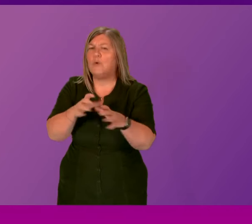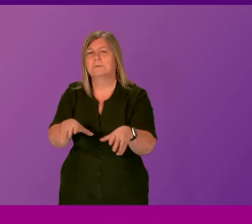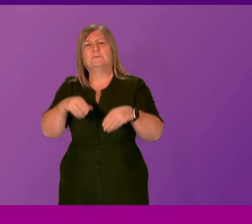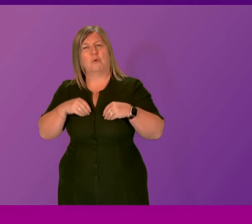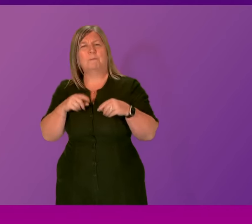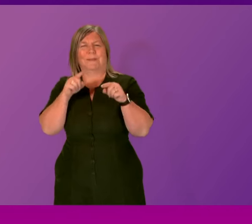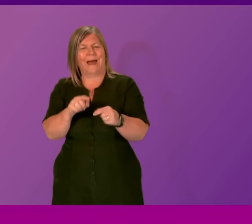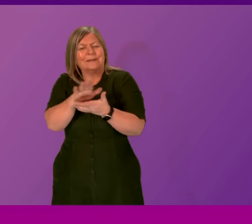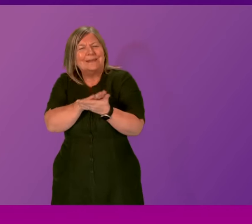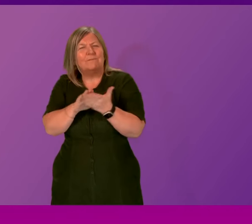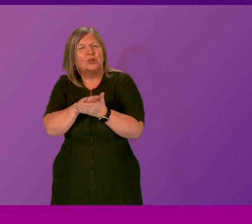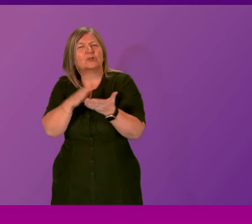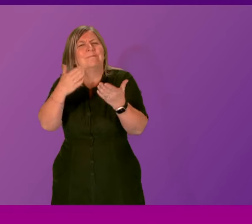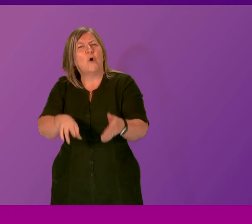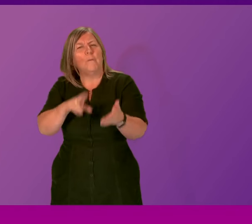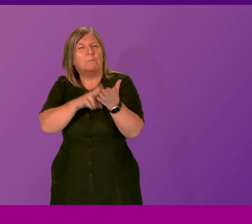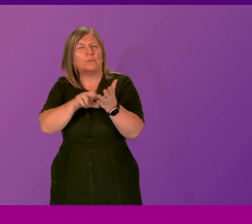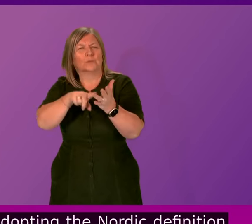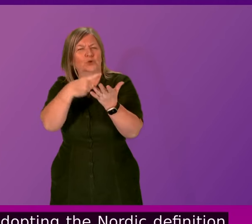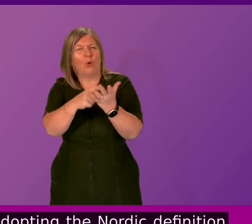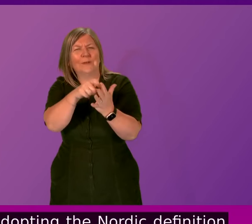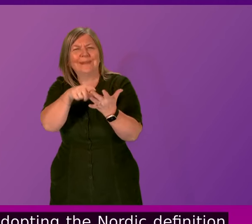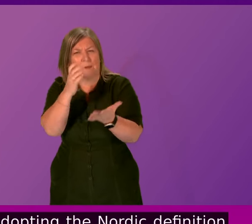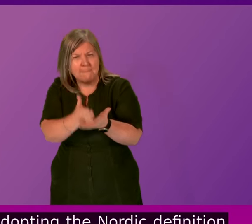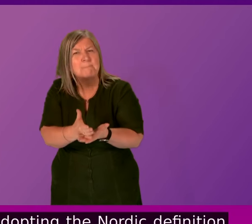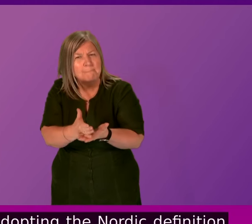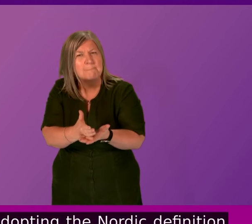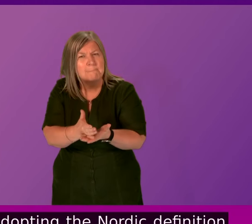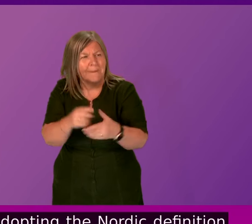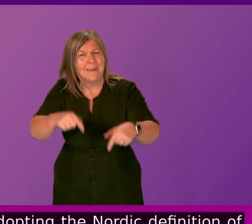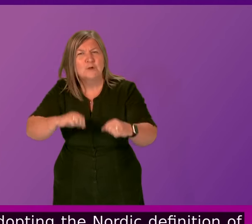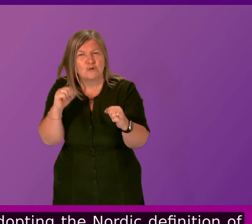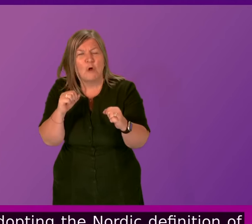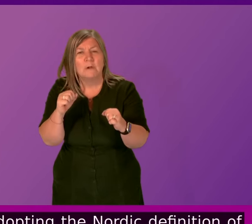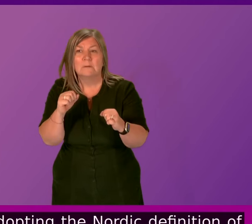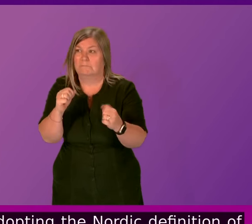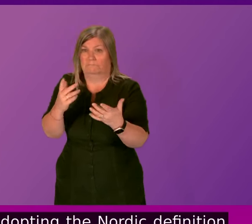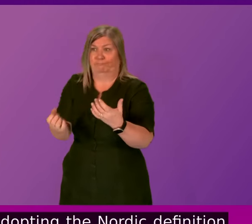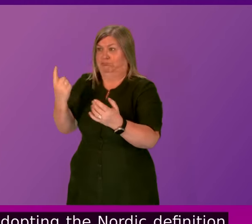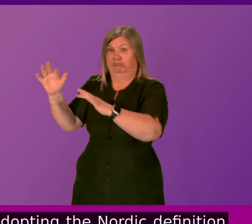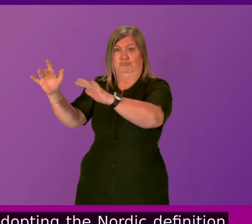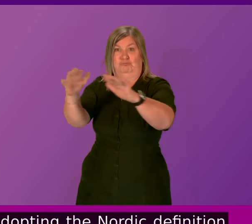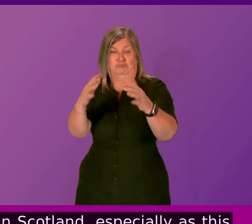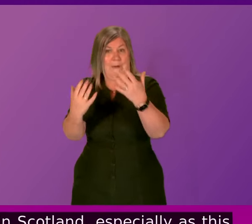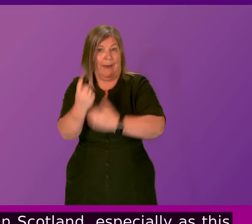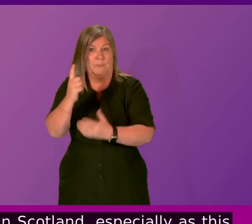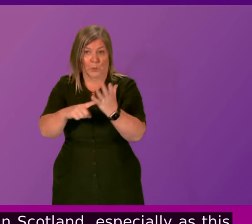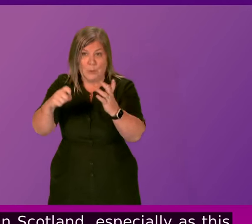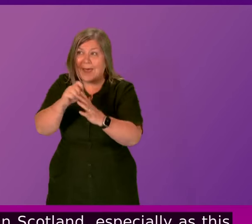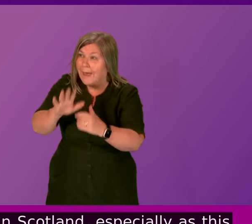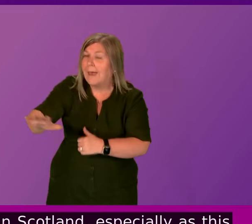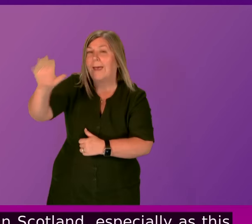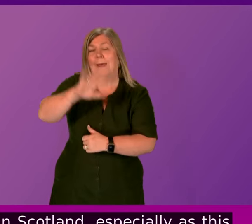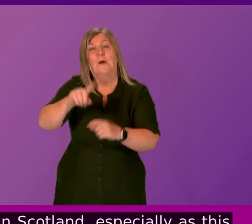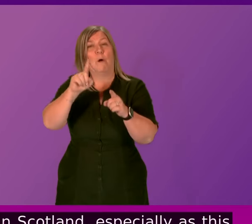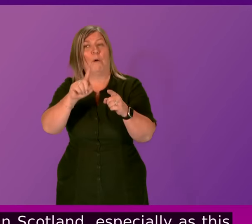definition of deafblindness in Scotland, especially as this is already the case elsewhere in the UK and also within the European